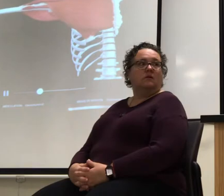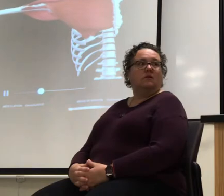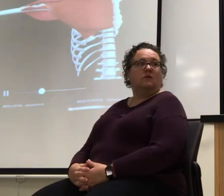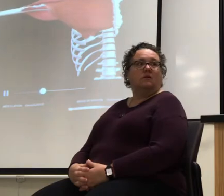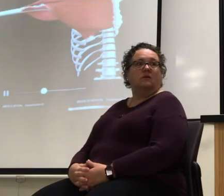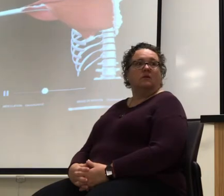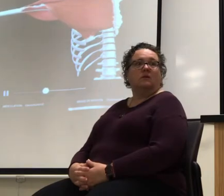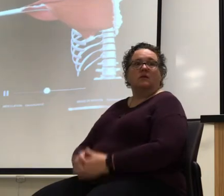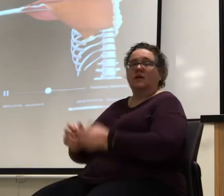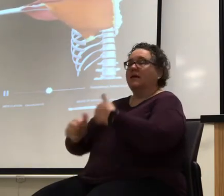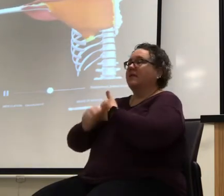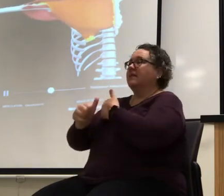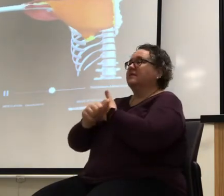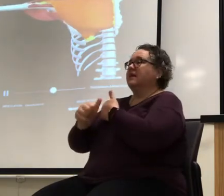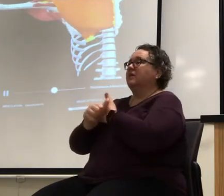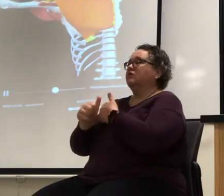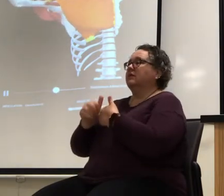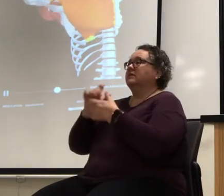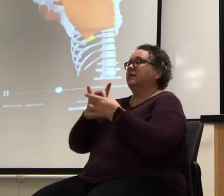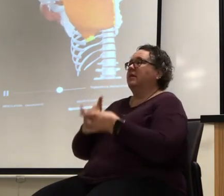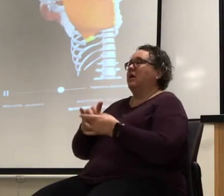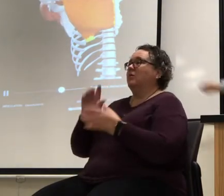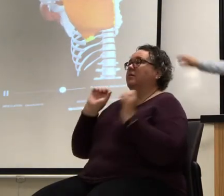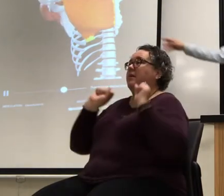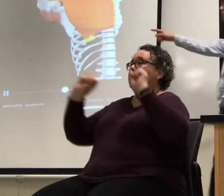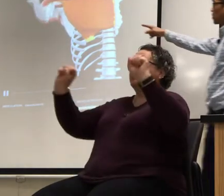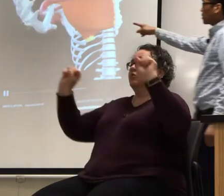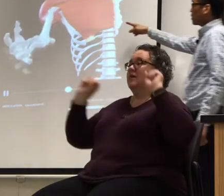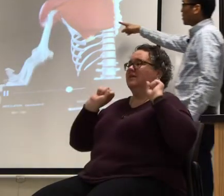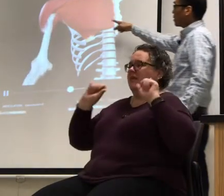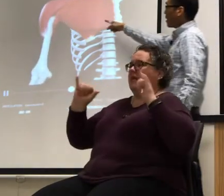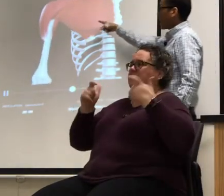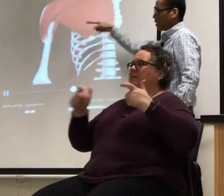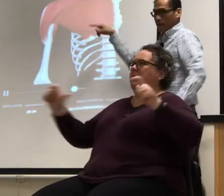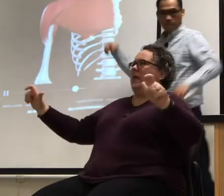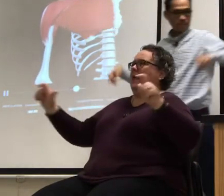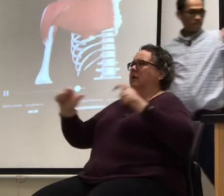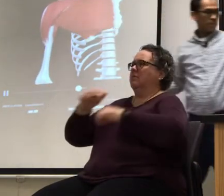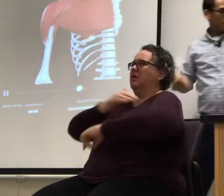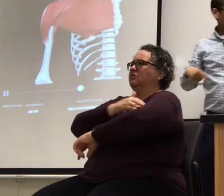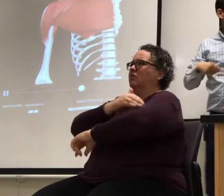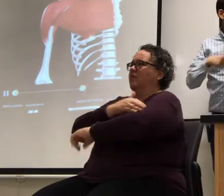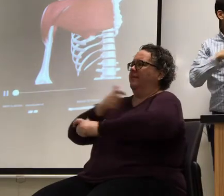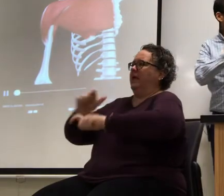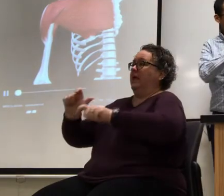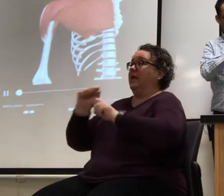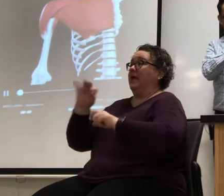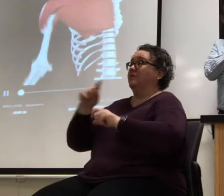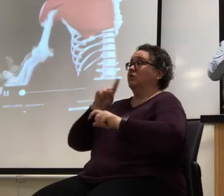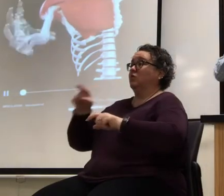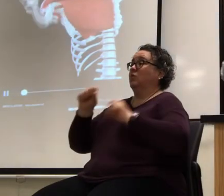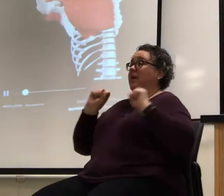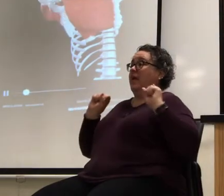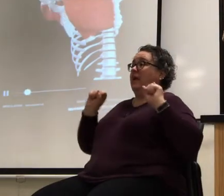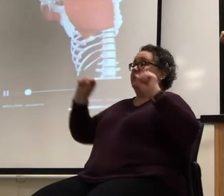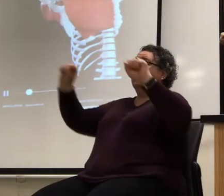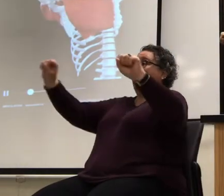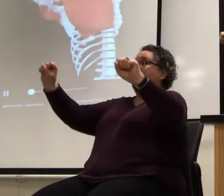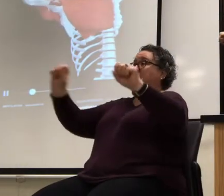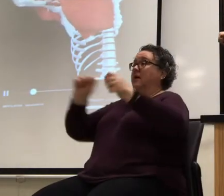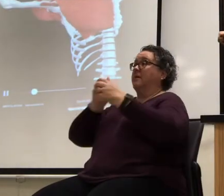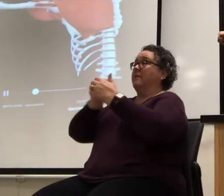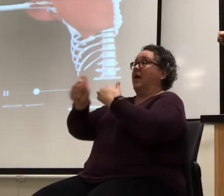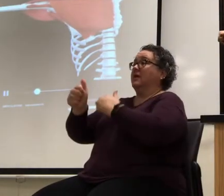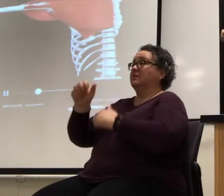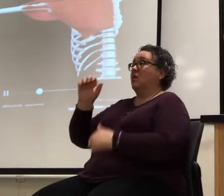The dangerous thing about doing bench presses, this is a big muscle. And if you extend past